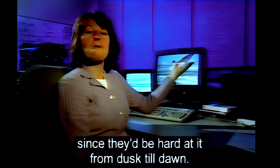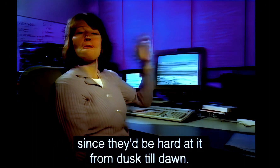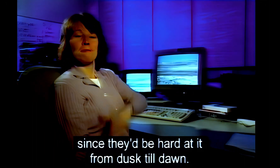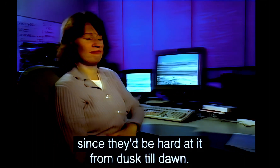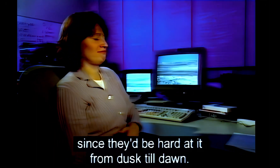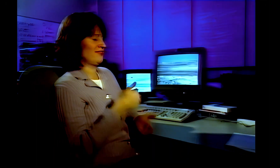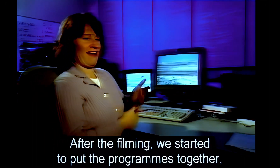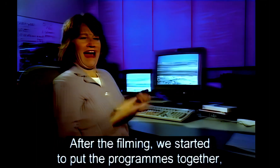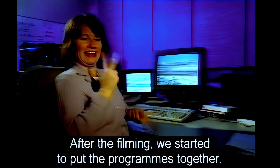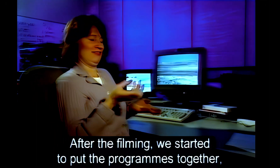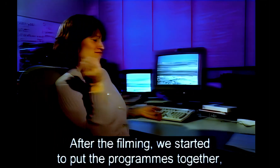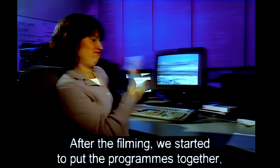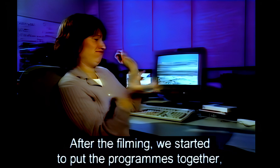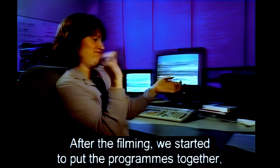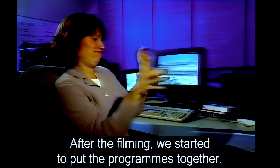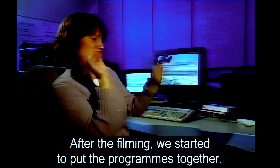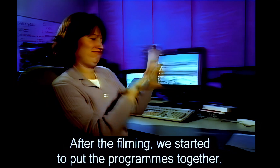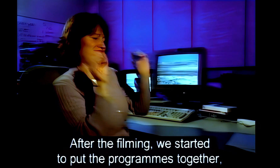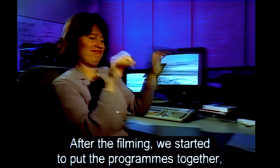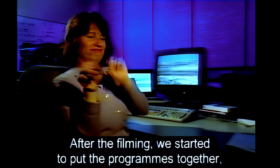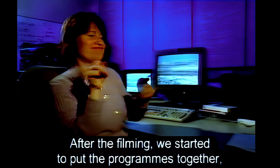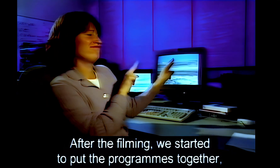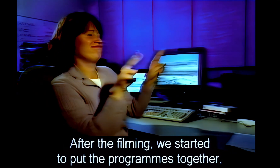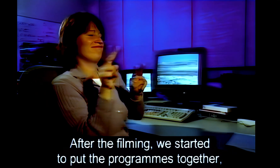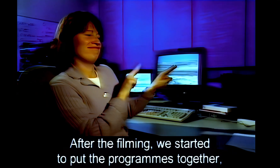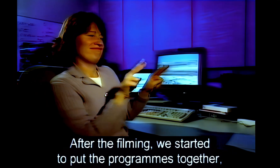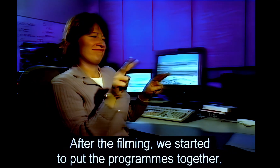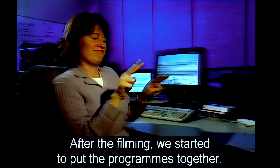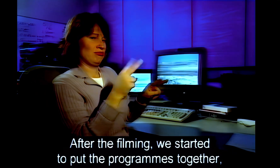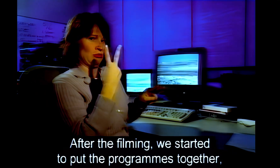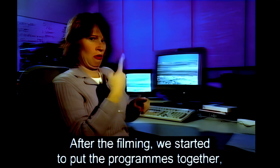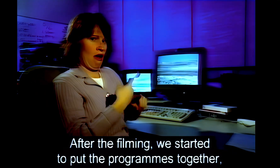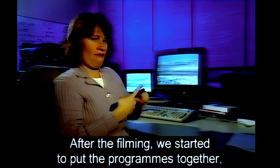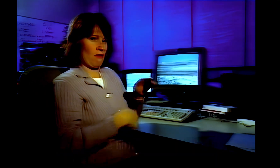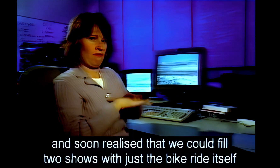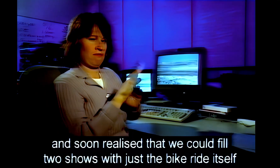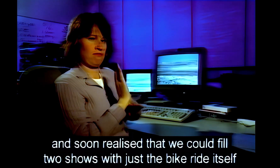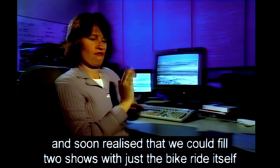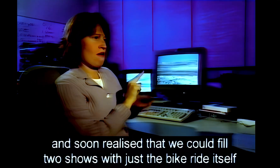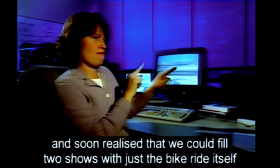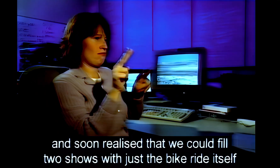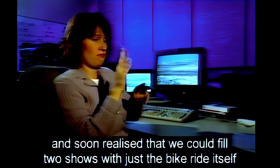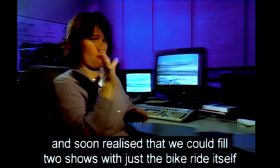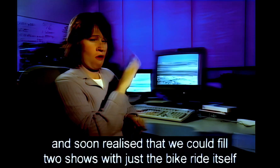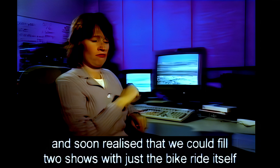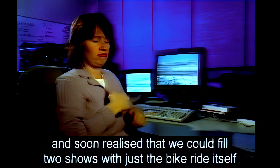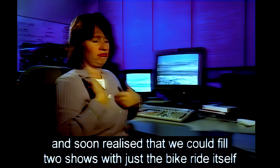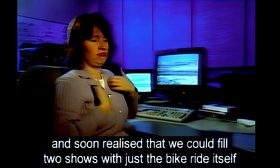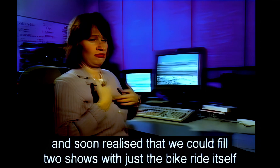After the filming, we started to put the programmes together, and soon realised that we could fill 2 shows with just the bike ride itself, without